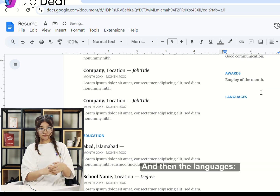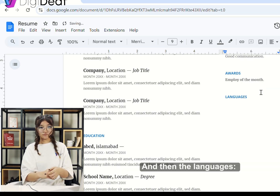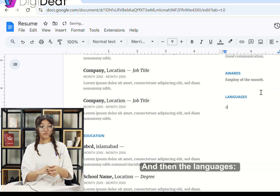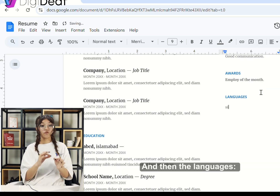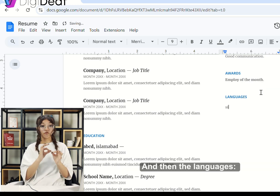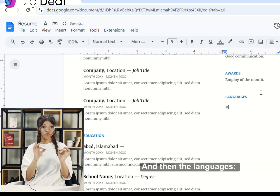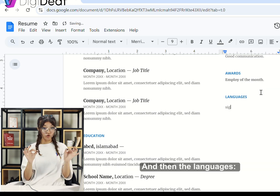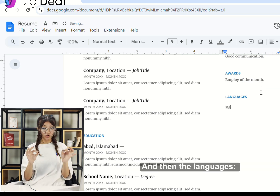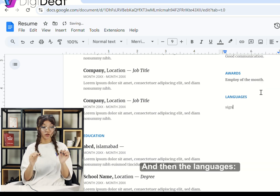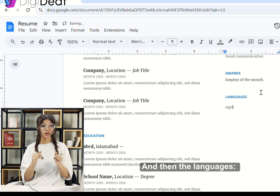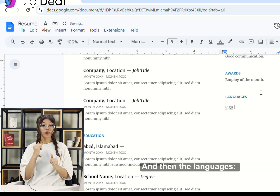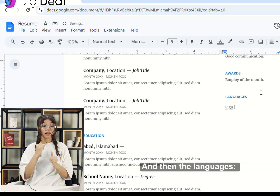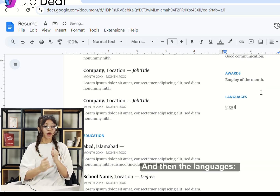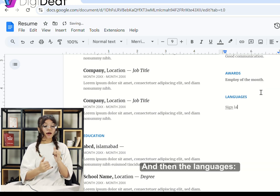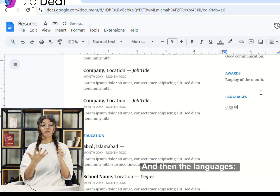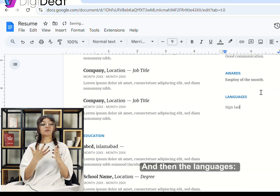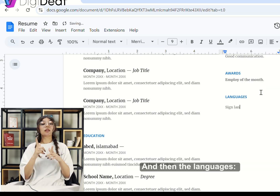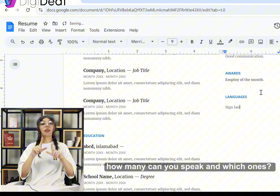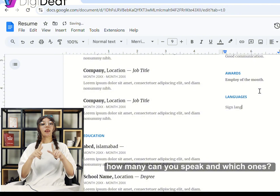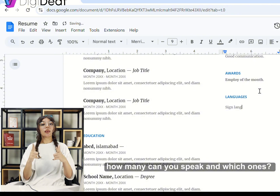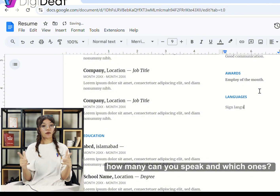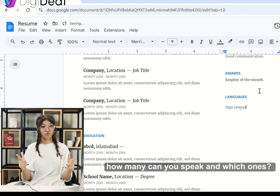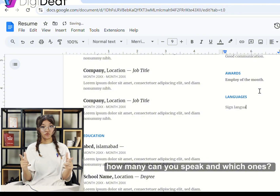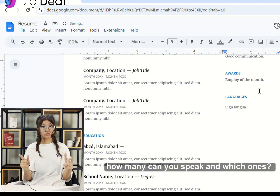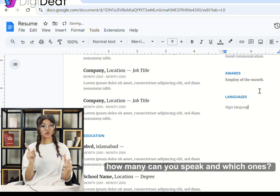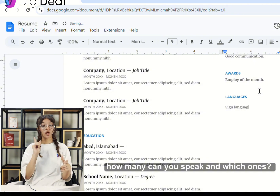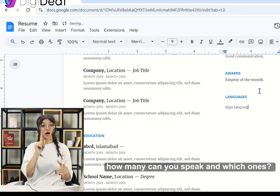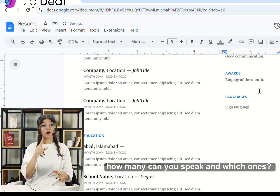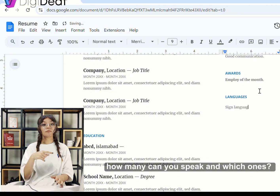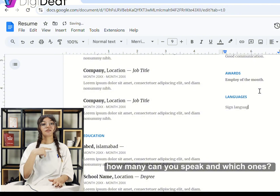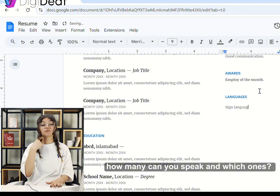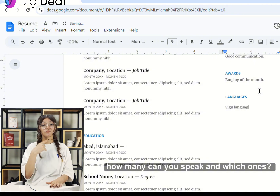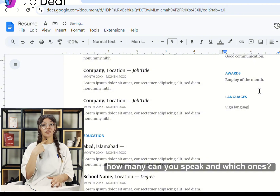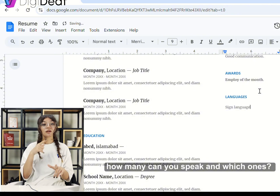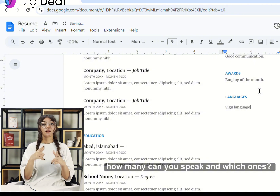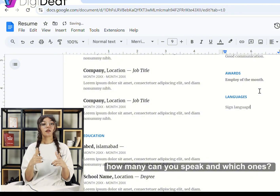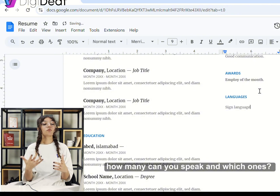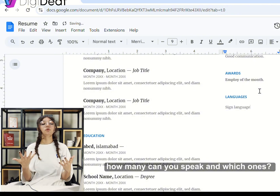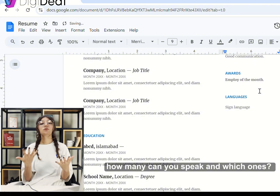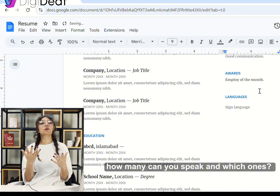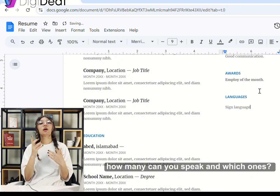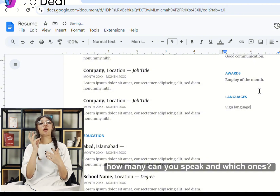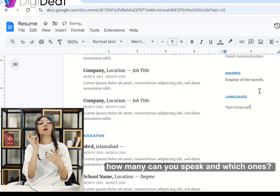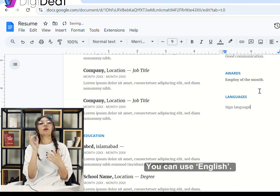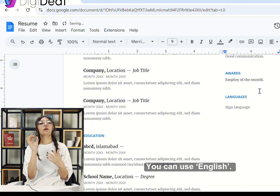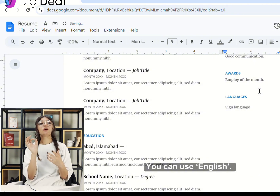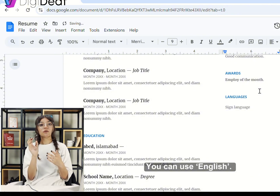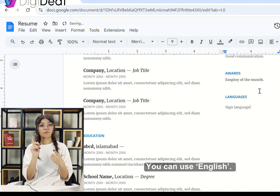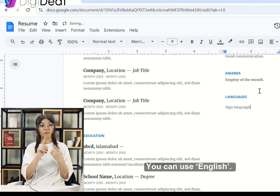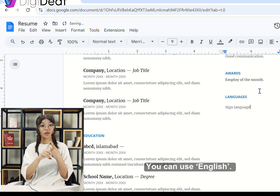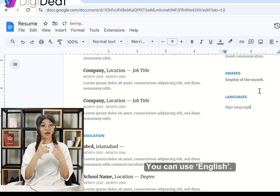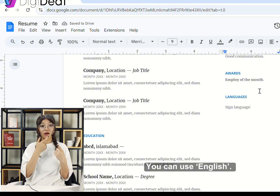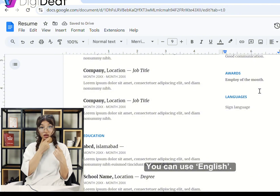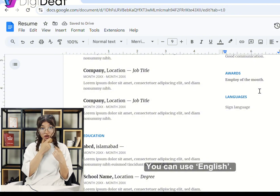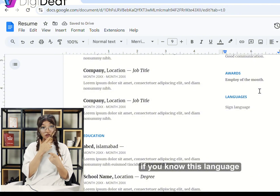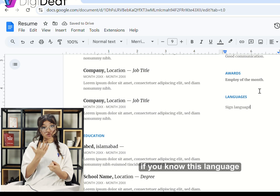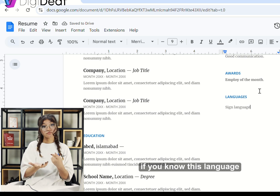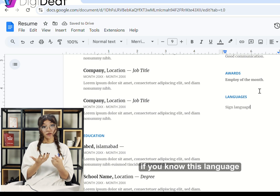And then the languages. How many can you speak and which ones? You can use English. If you know